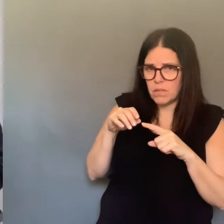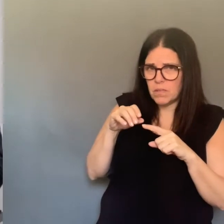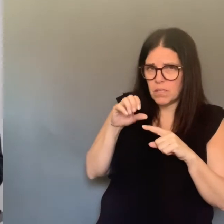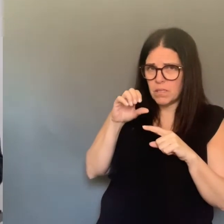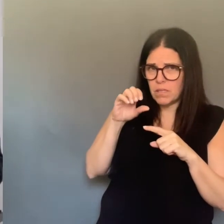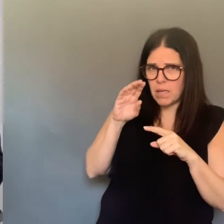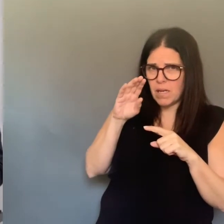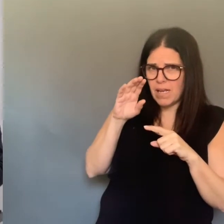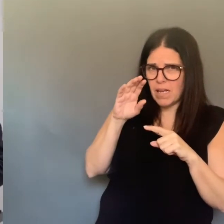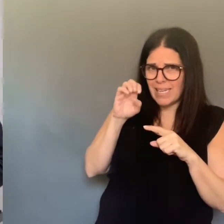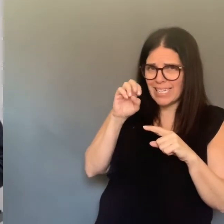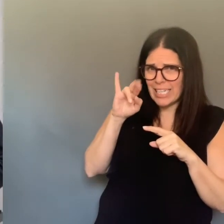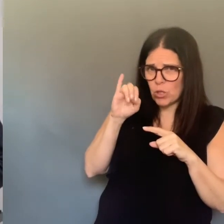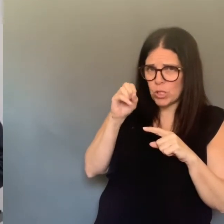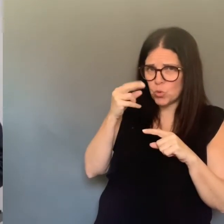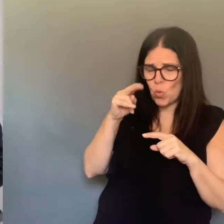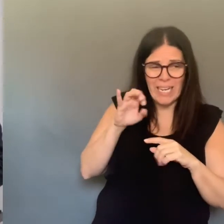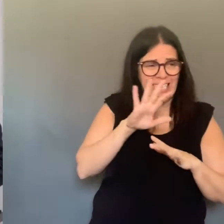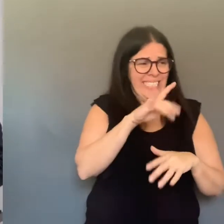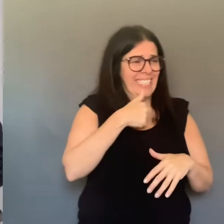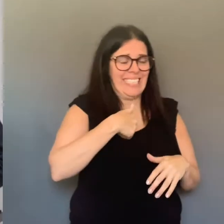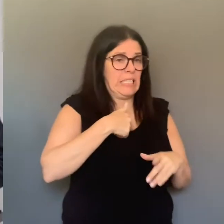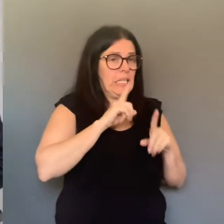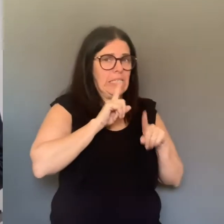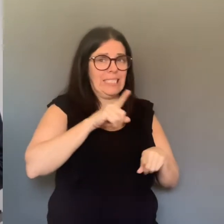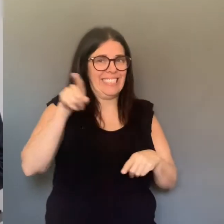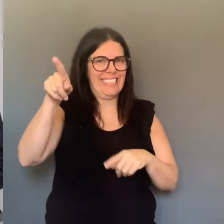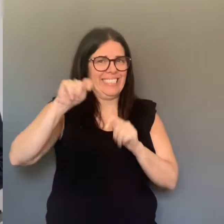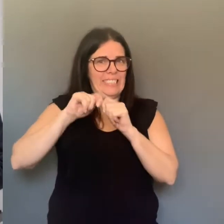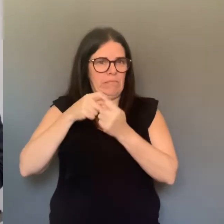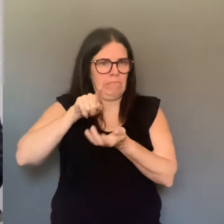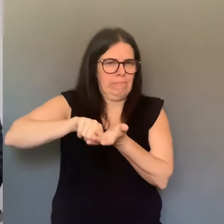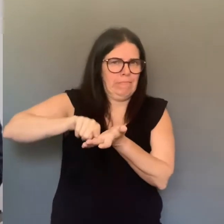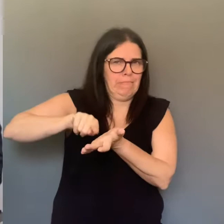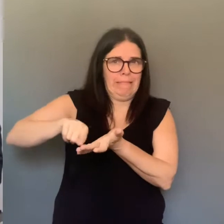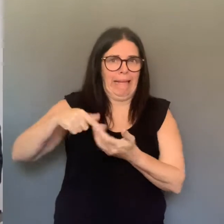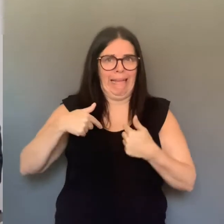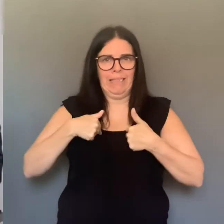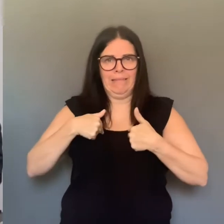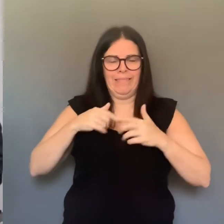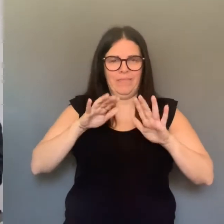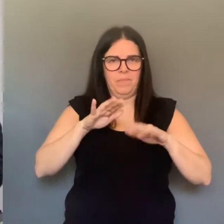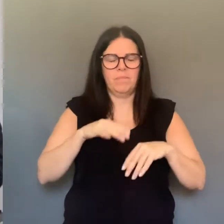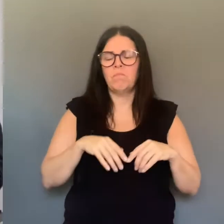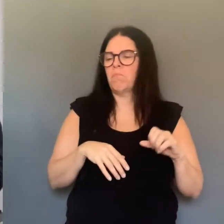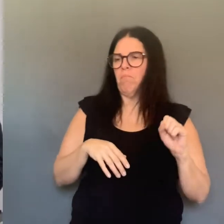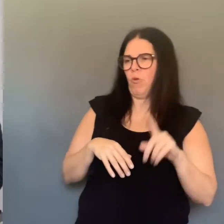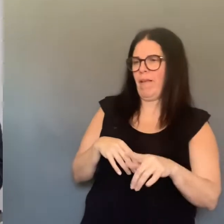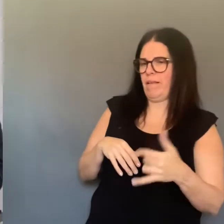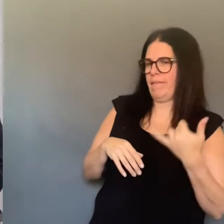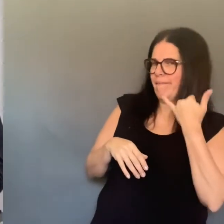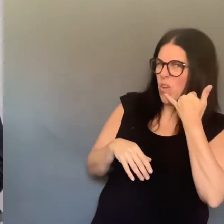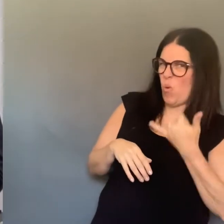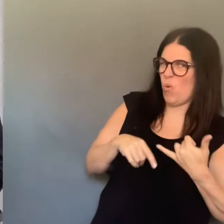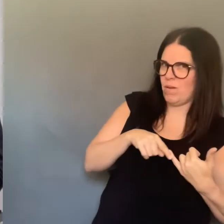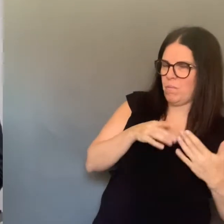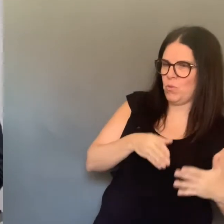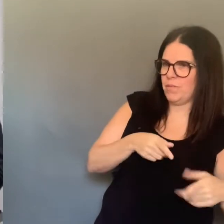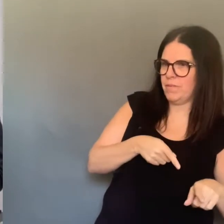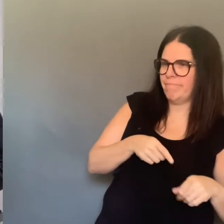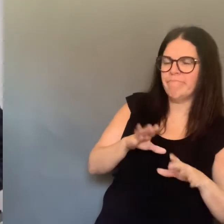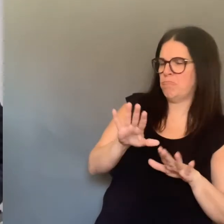I'll have to check with my team. My team is just looking for it, so just bear with me. Okay, no problem. Okay.